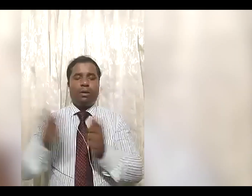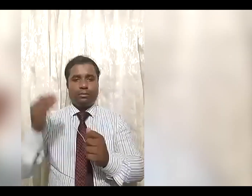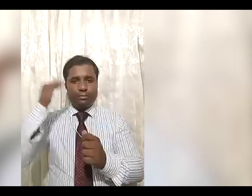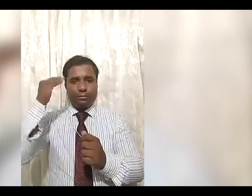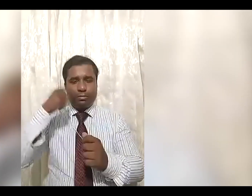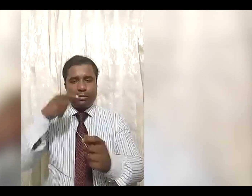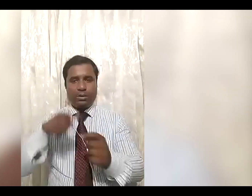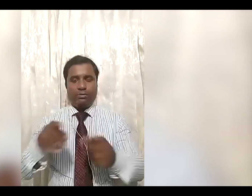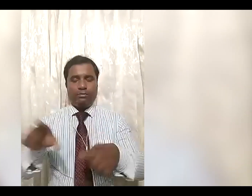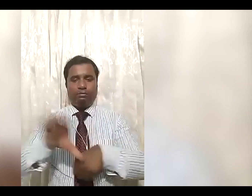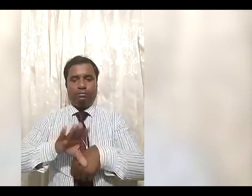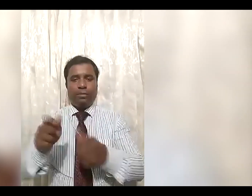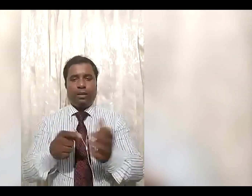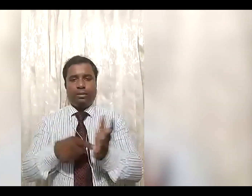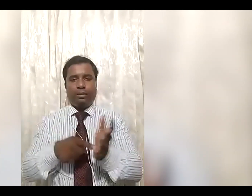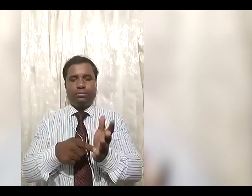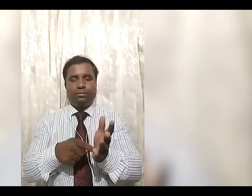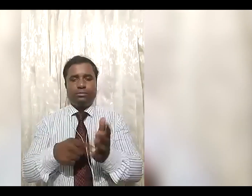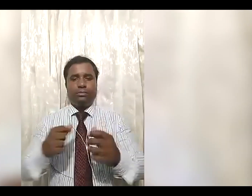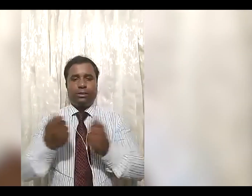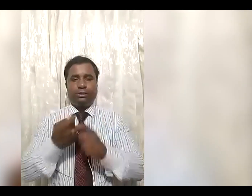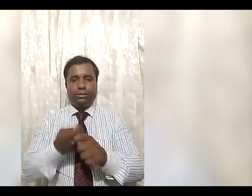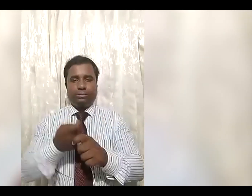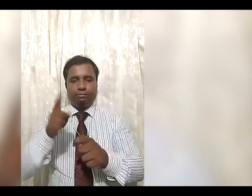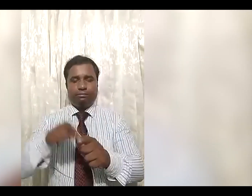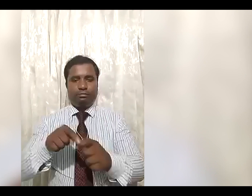more effectively in these international mechanisms on disability rights.